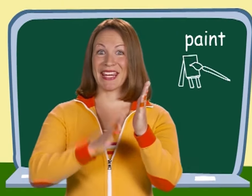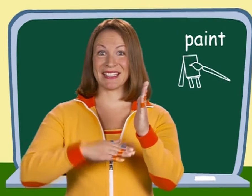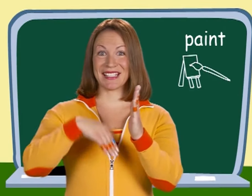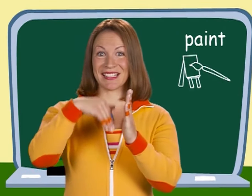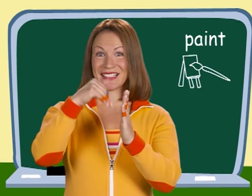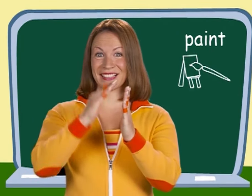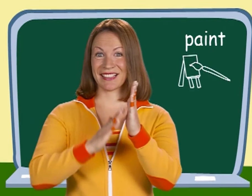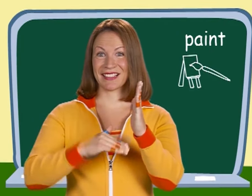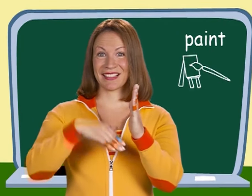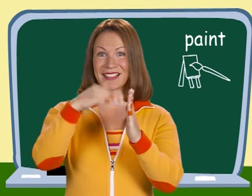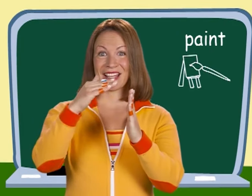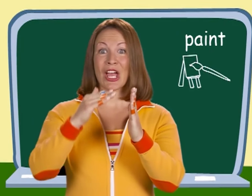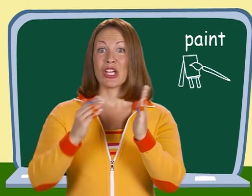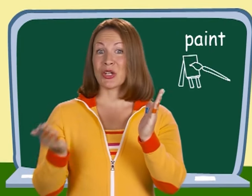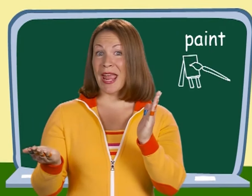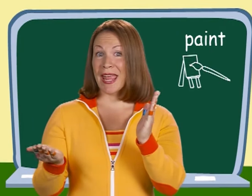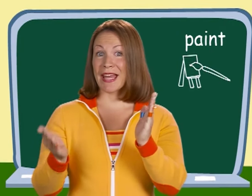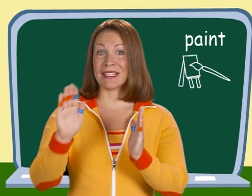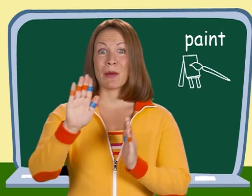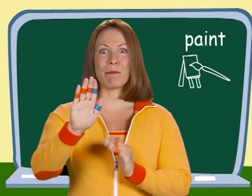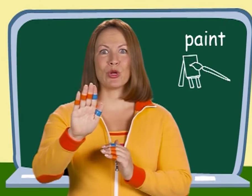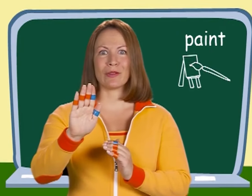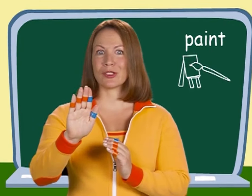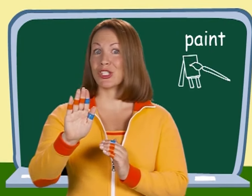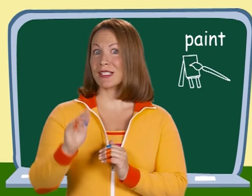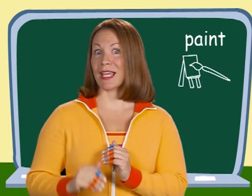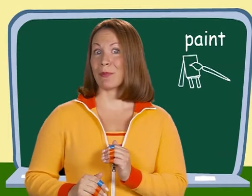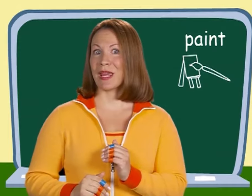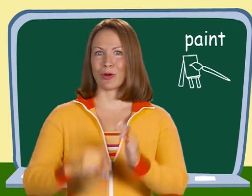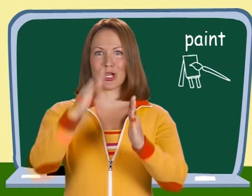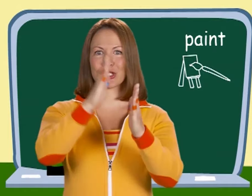Paint. Your hand moves just like a paintbrush.